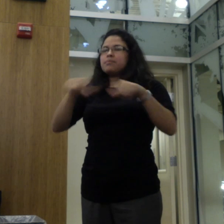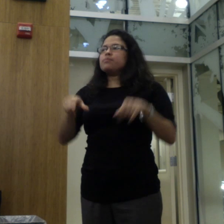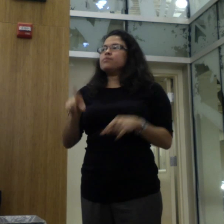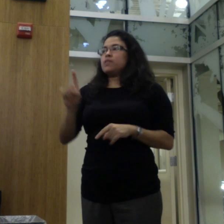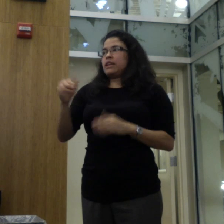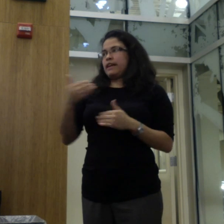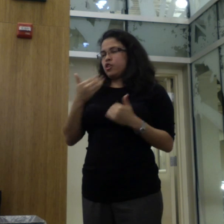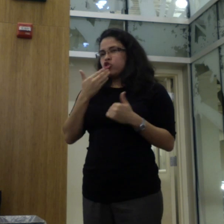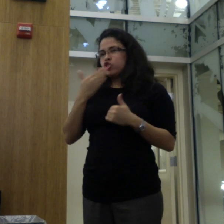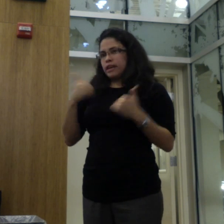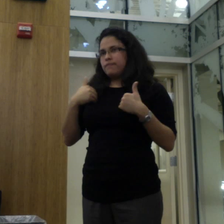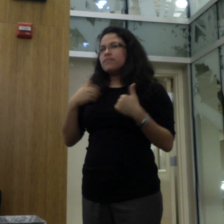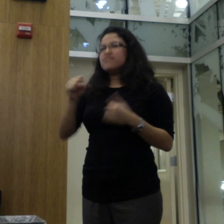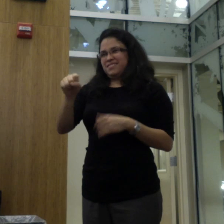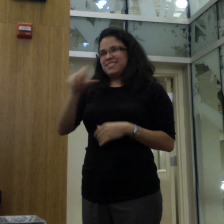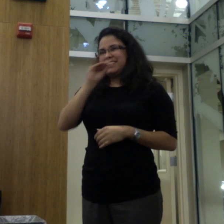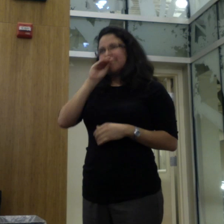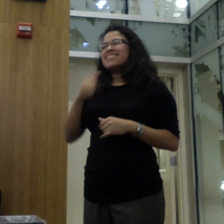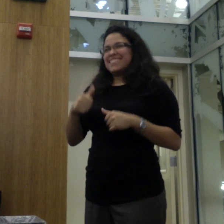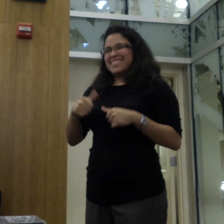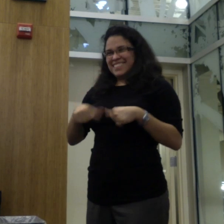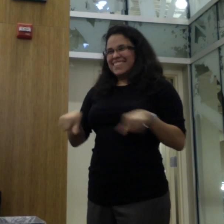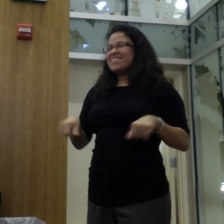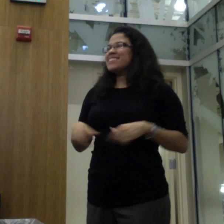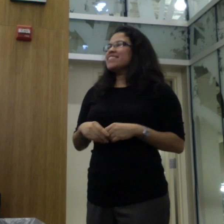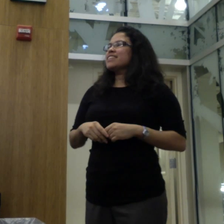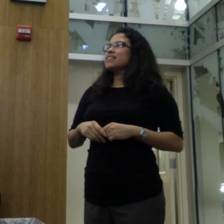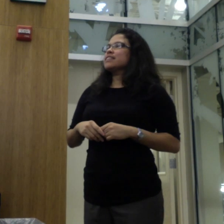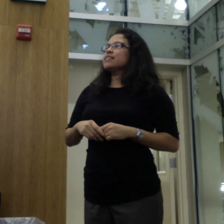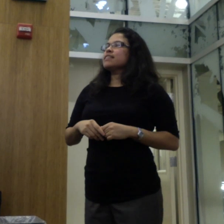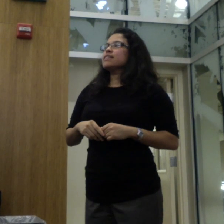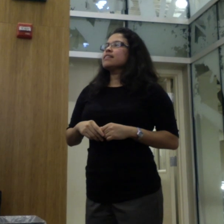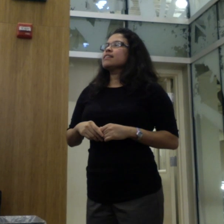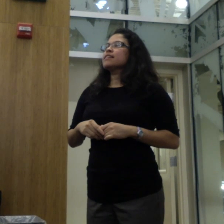Oh, I heard something. So,